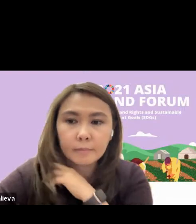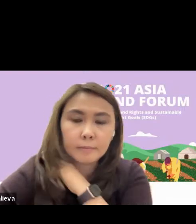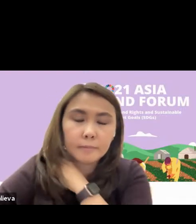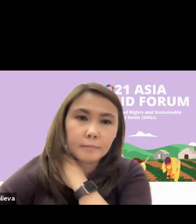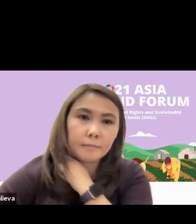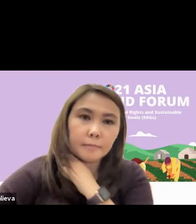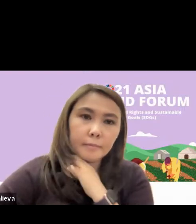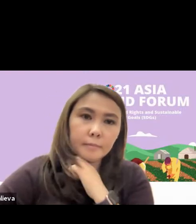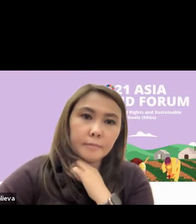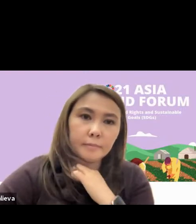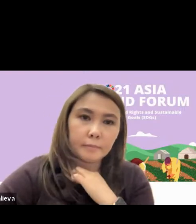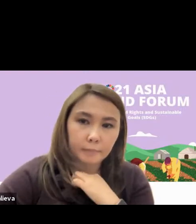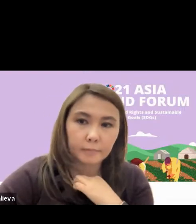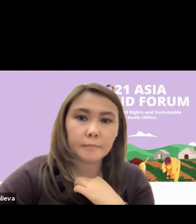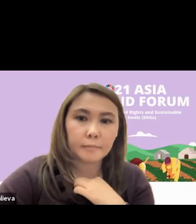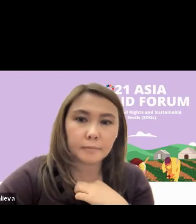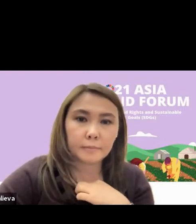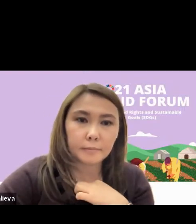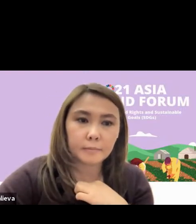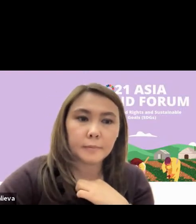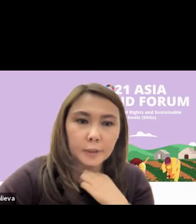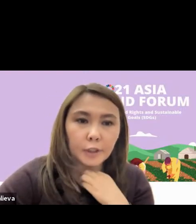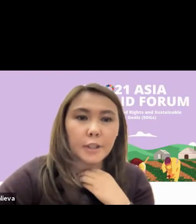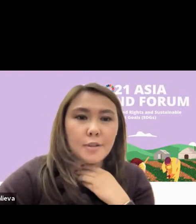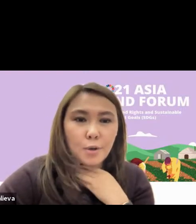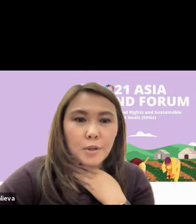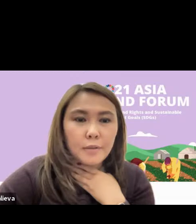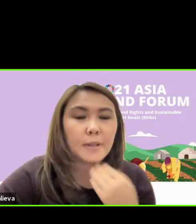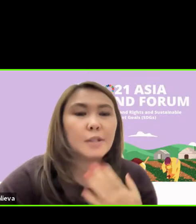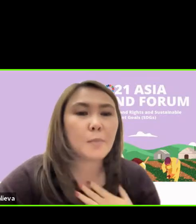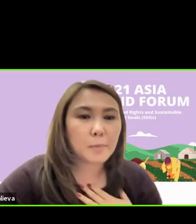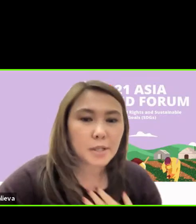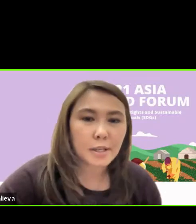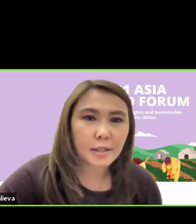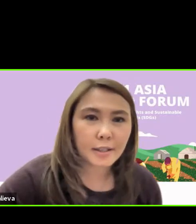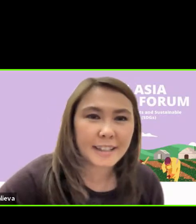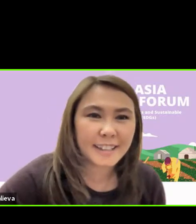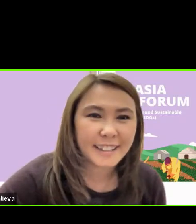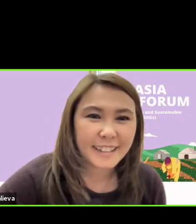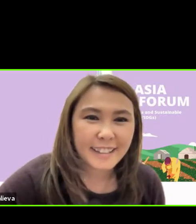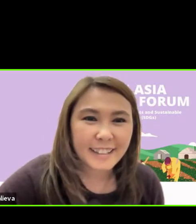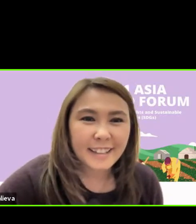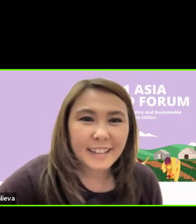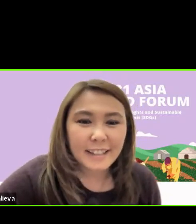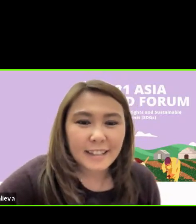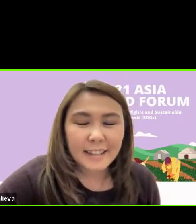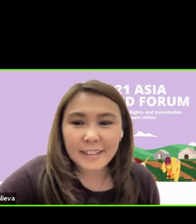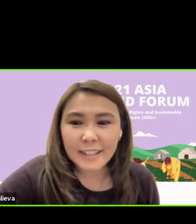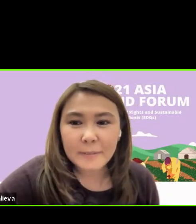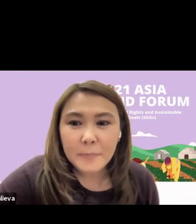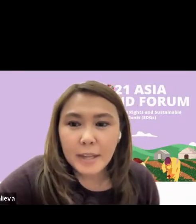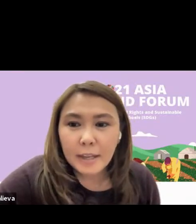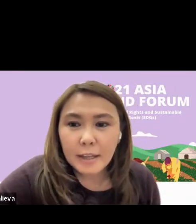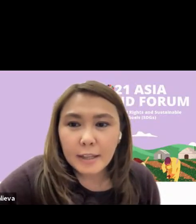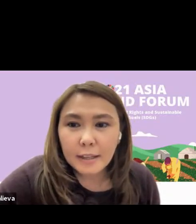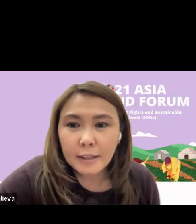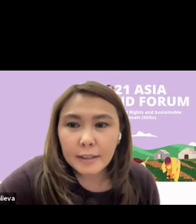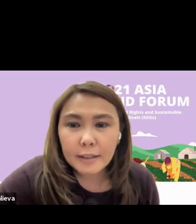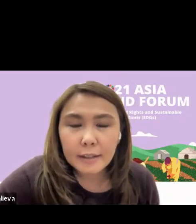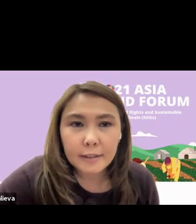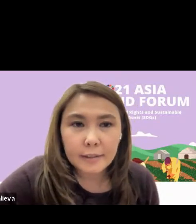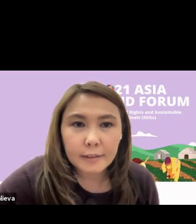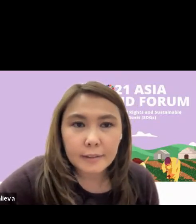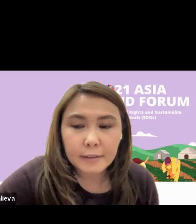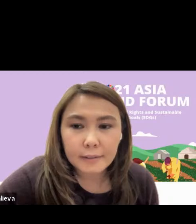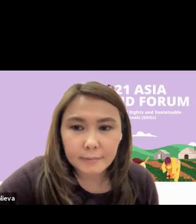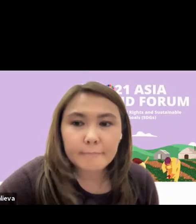November 10th. So okay, I am sorry, that's my mistake then. I will share one more time